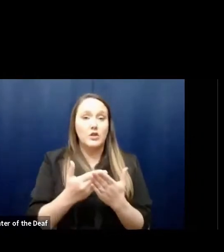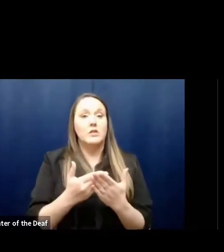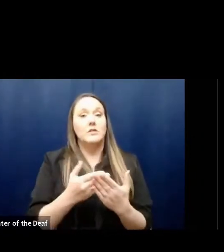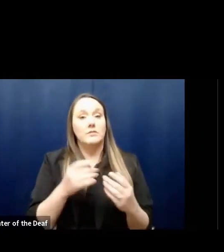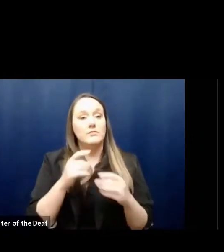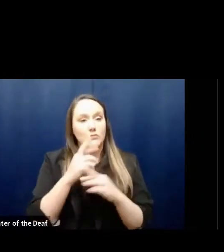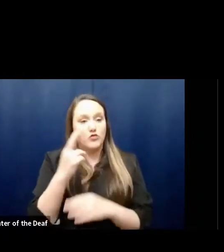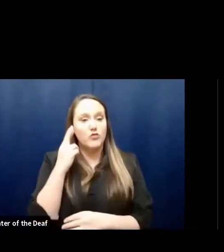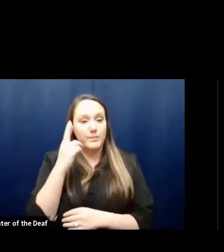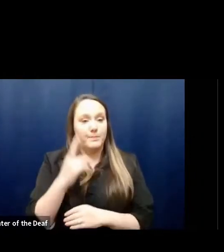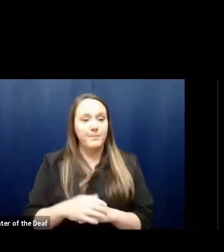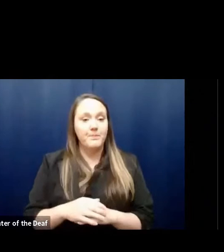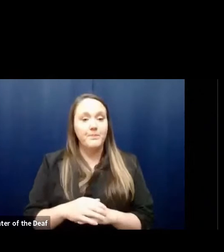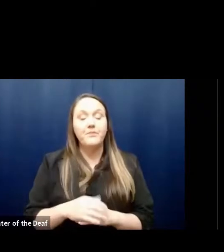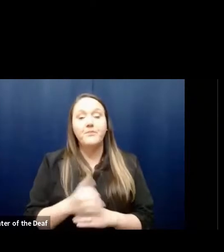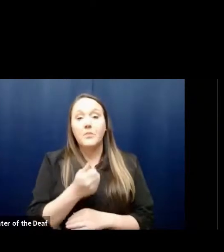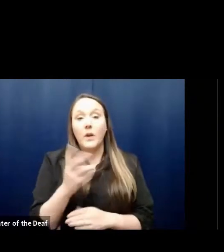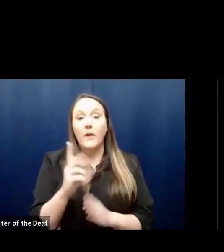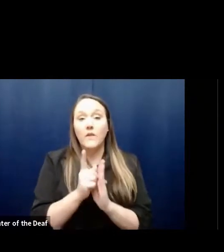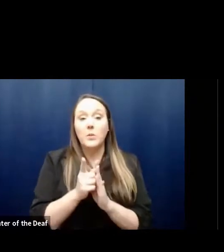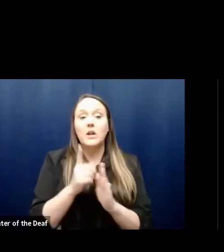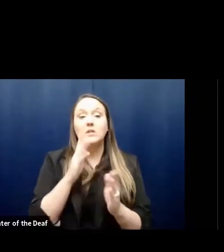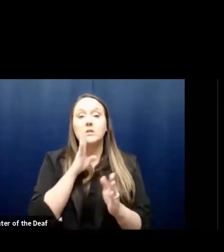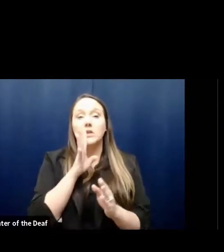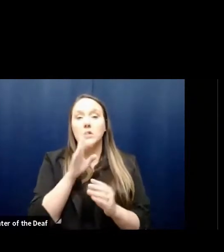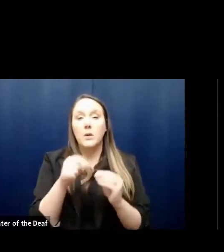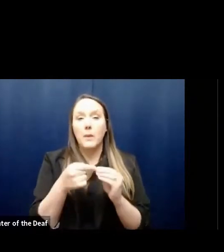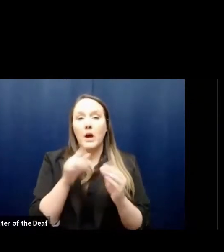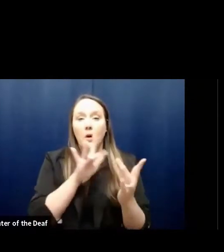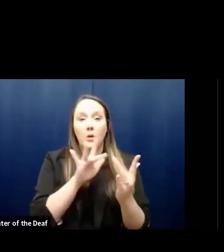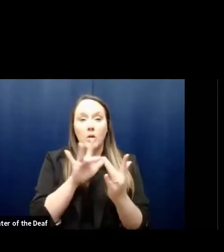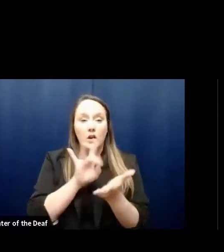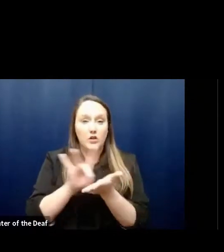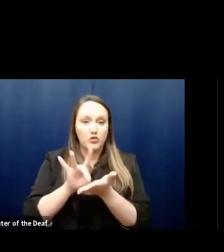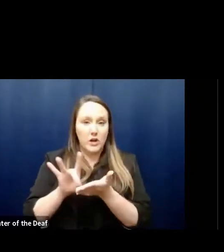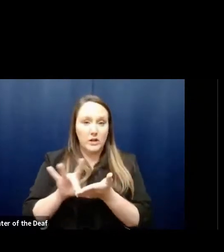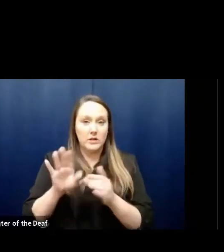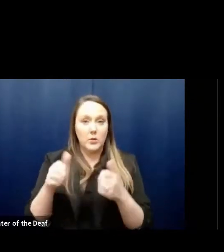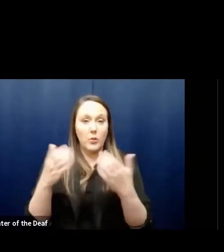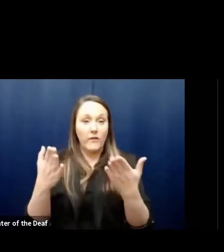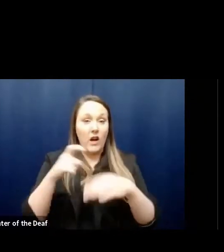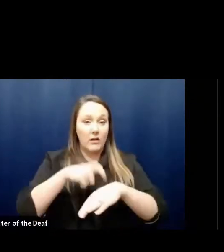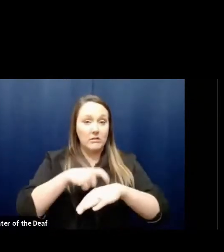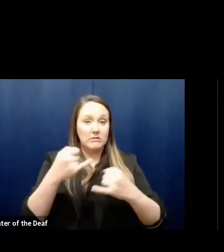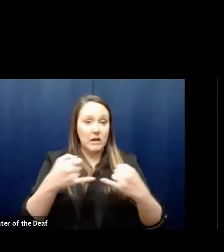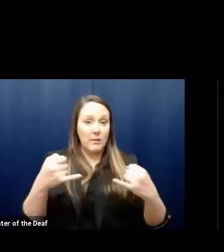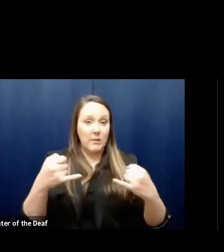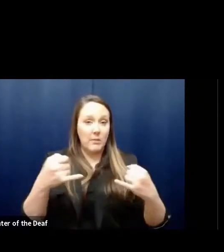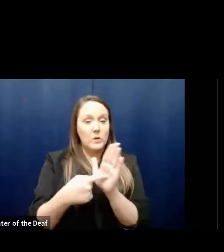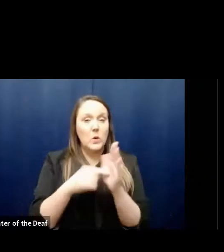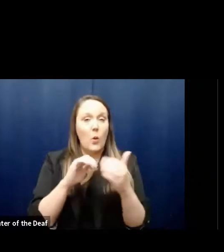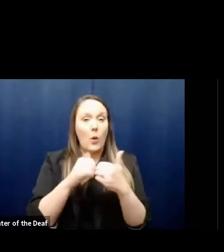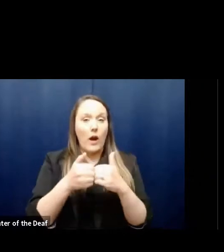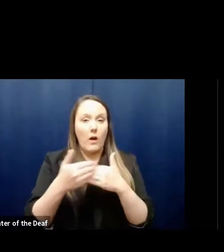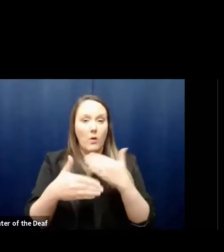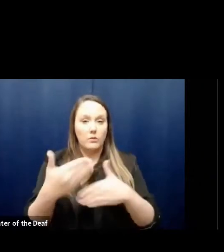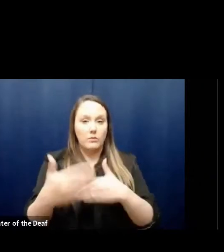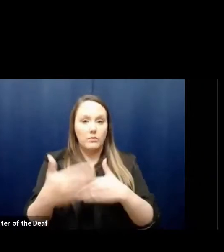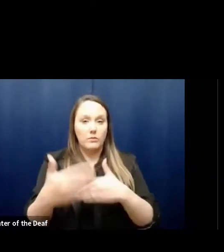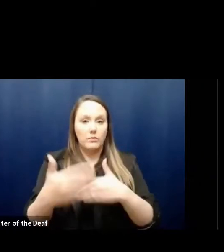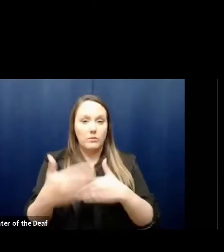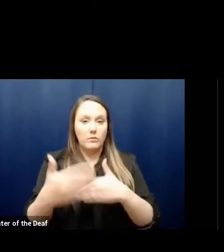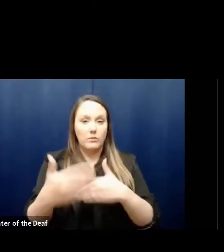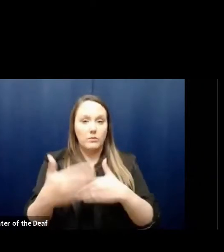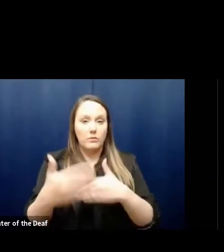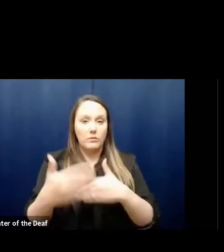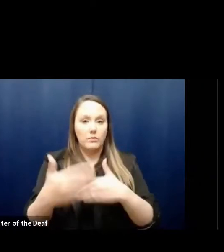I'd now like to spend a few minutes talking about contact tracing and provide a timeline to show how the process unfolds. Over the last